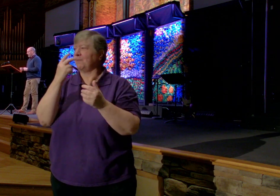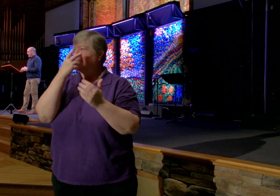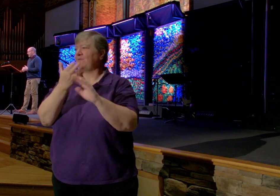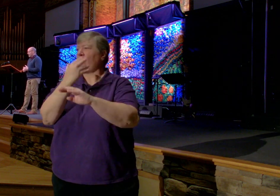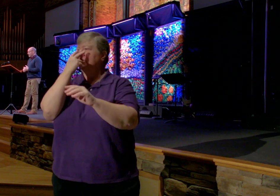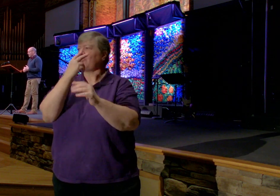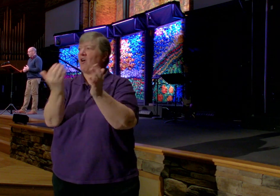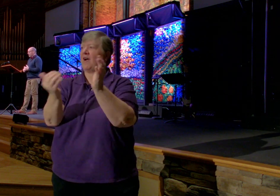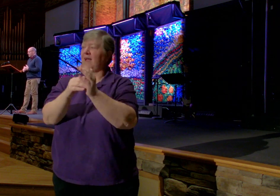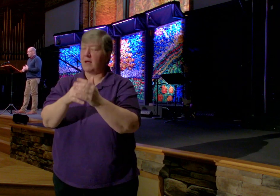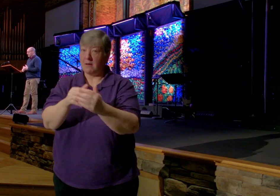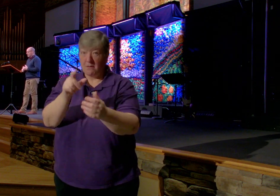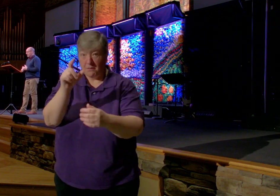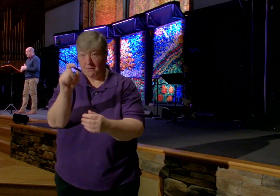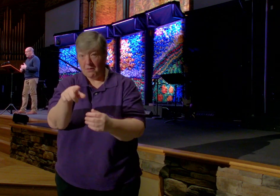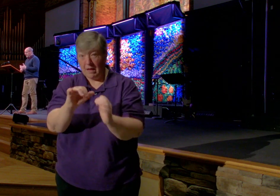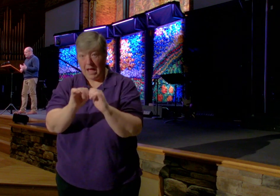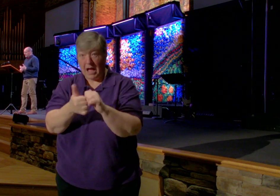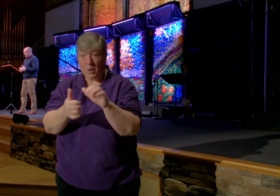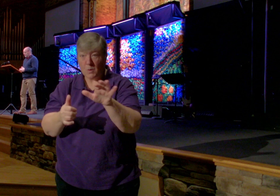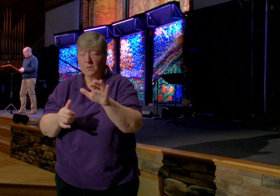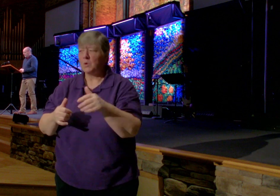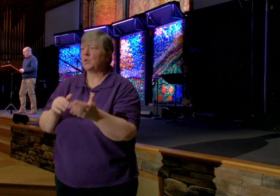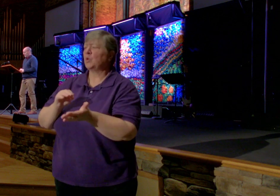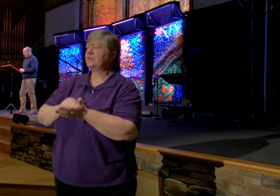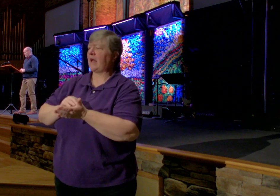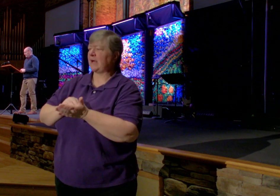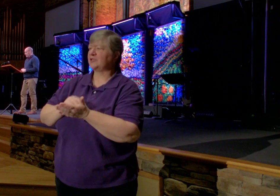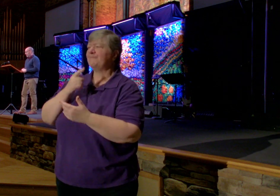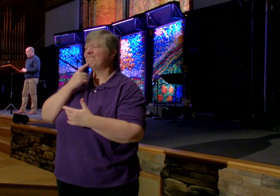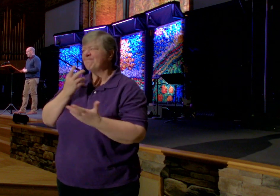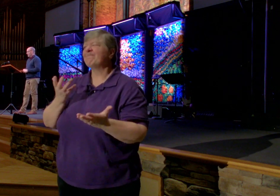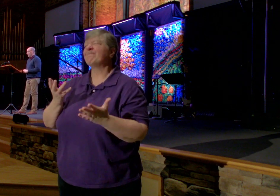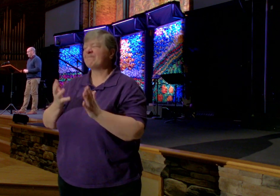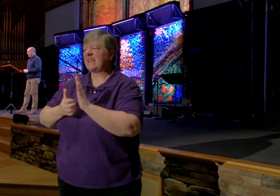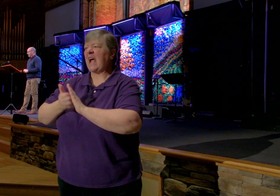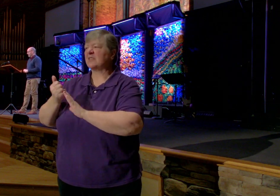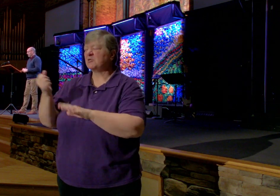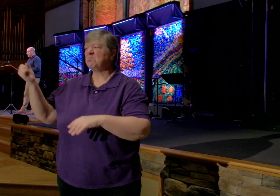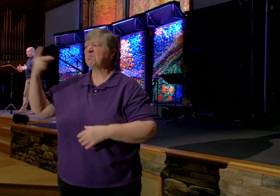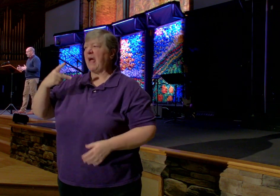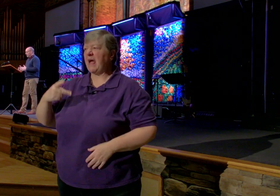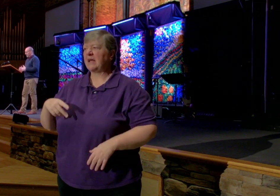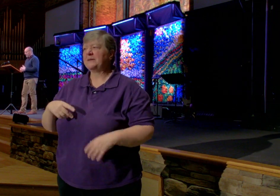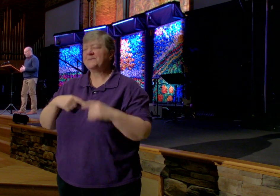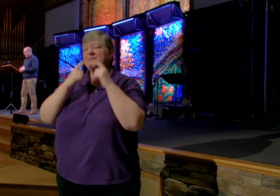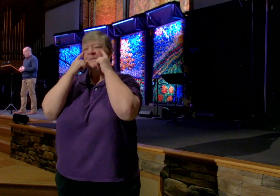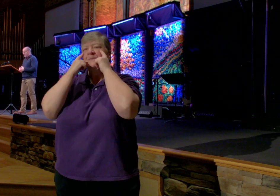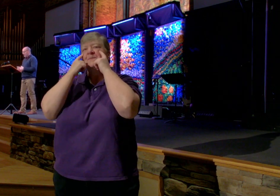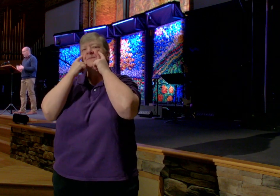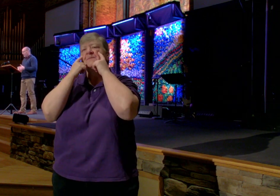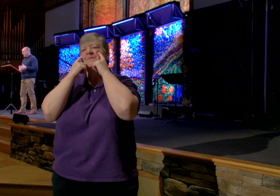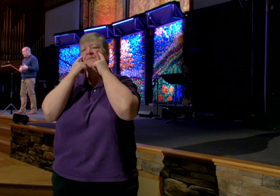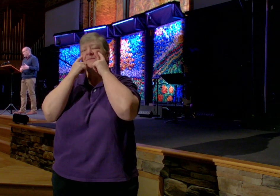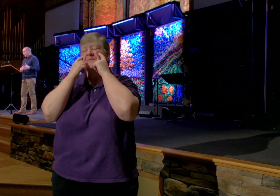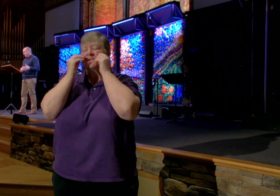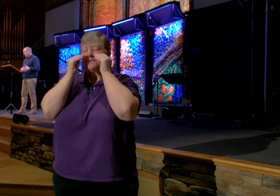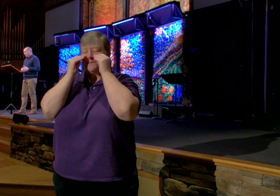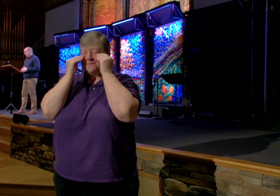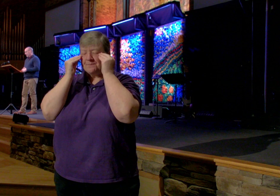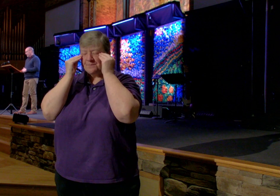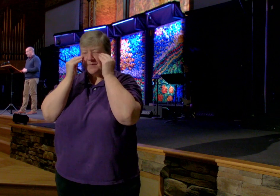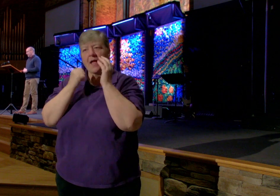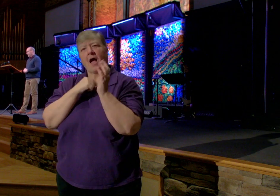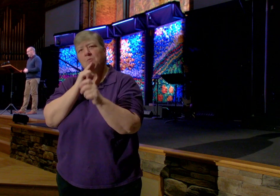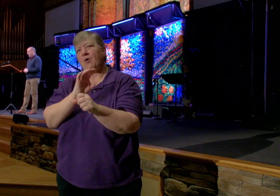again. When I asked how she was, she said that the doctors had told her the cancer was back. We teared up together, and